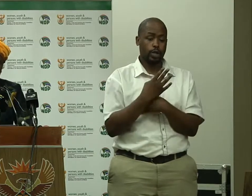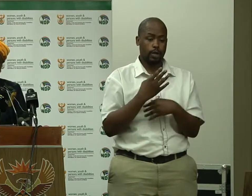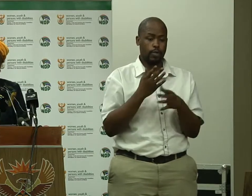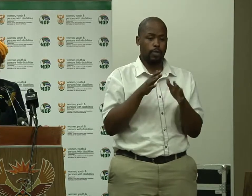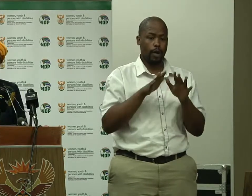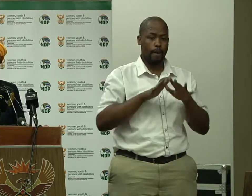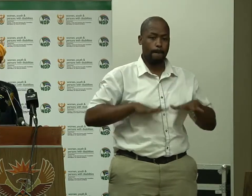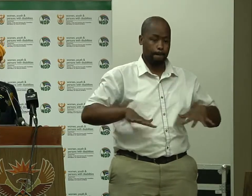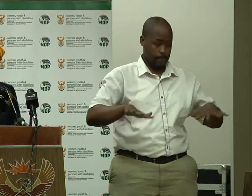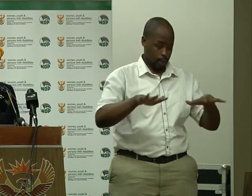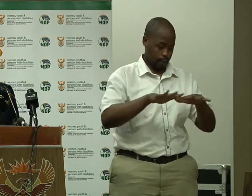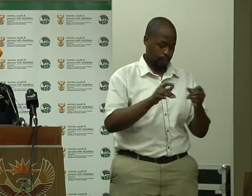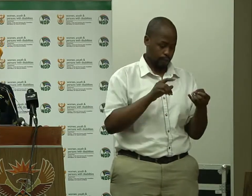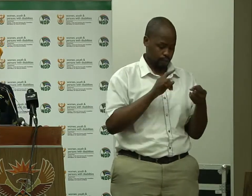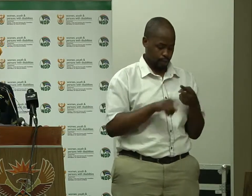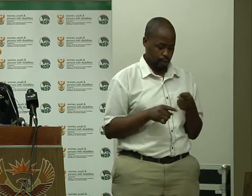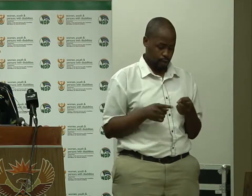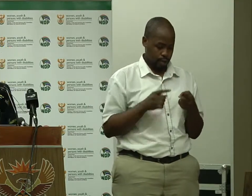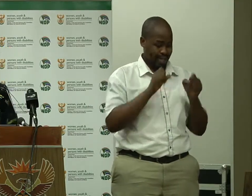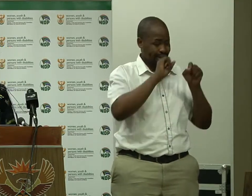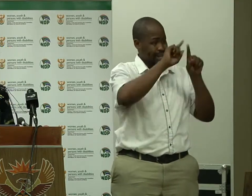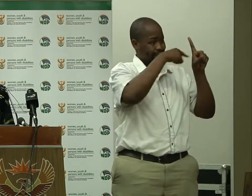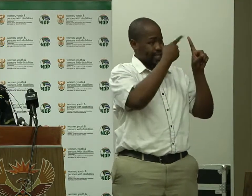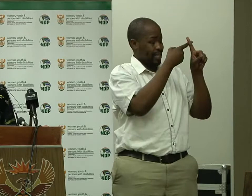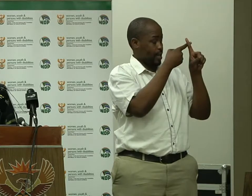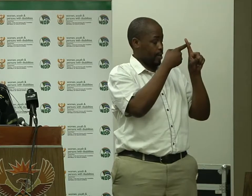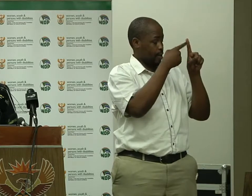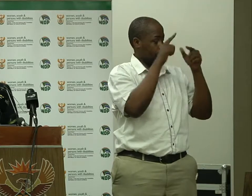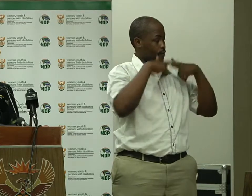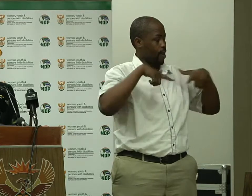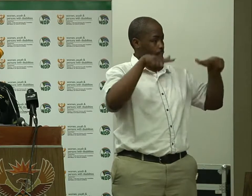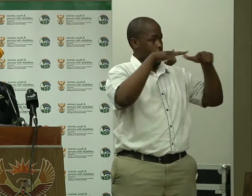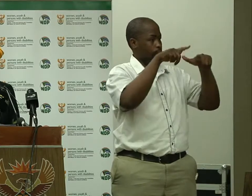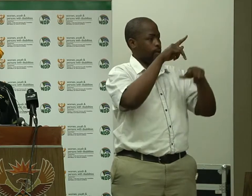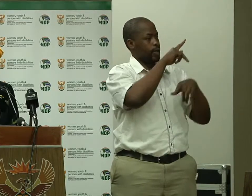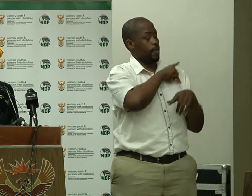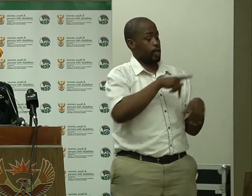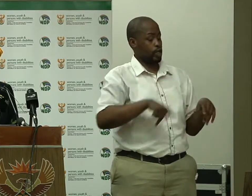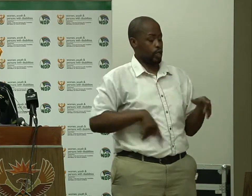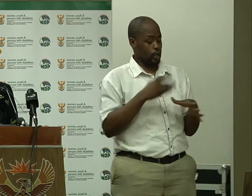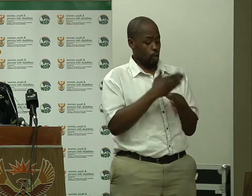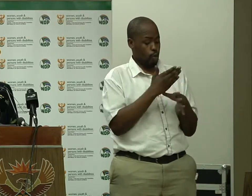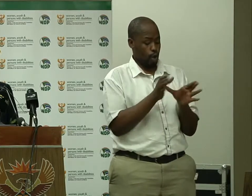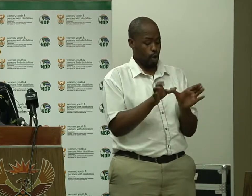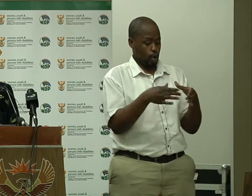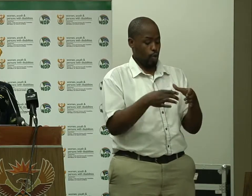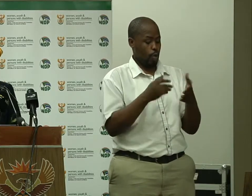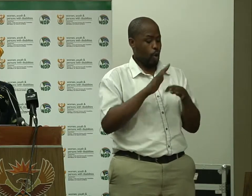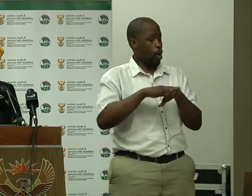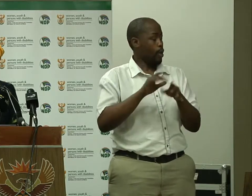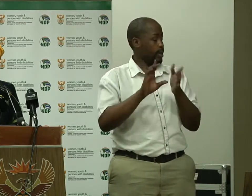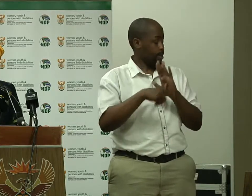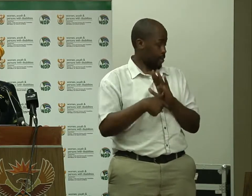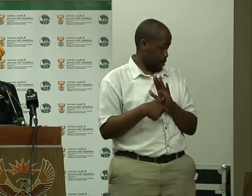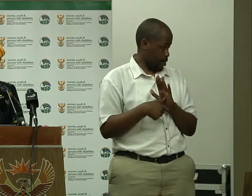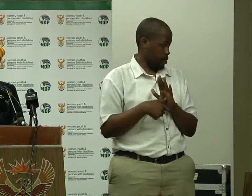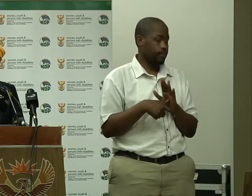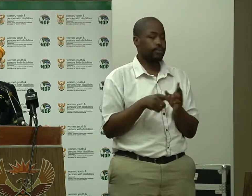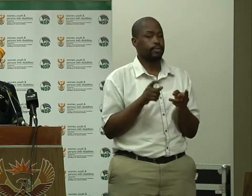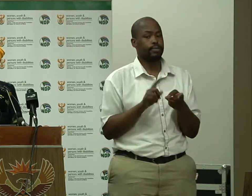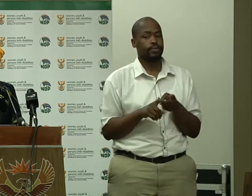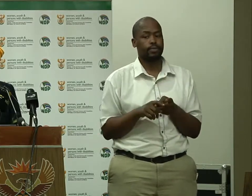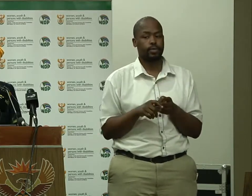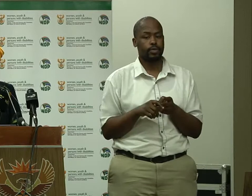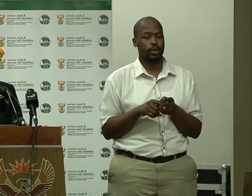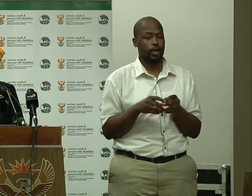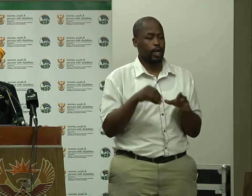platforms. At an executive level, the Presidential Working Group on Disability,